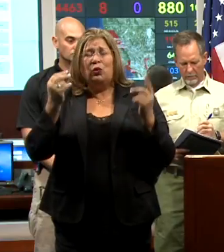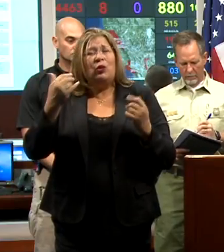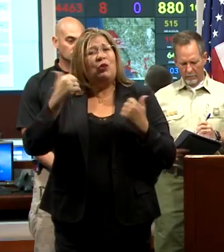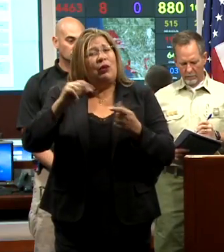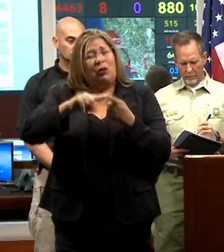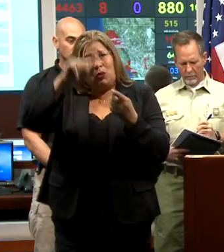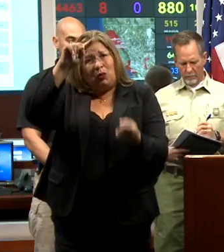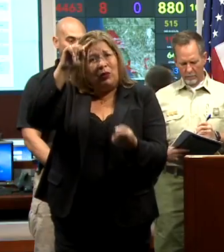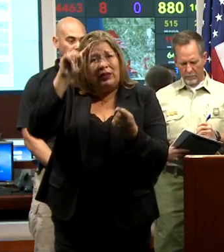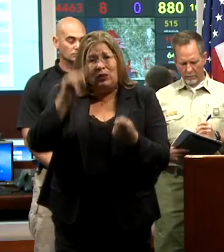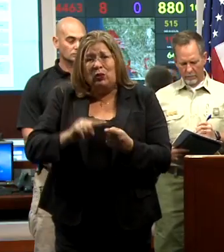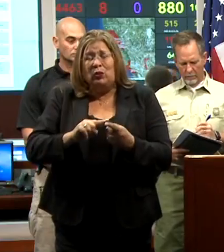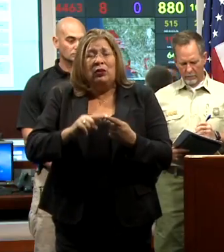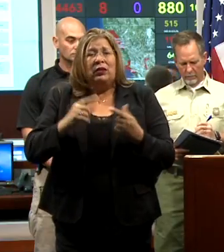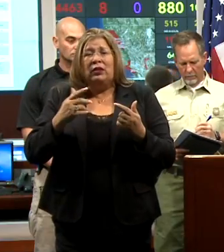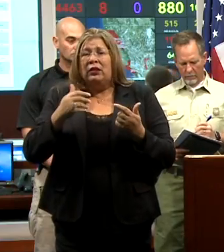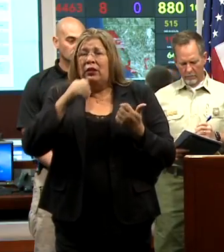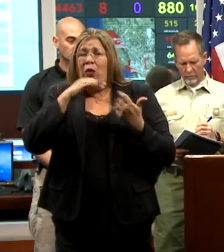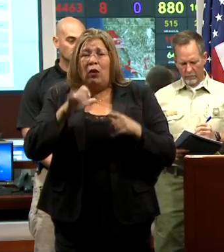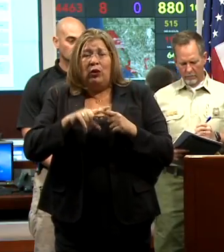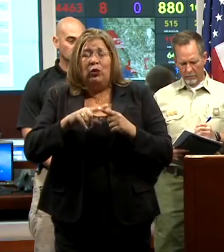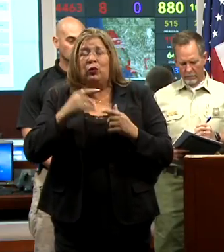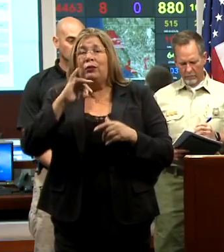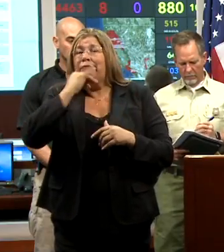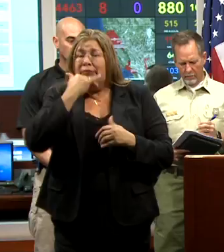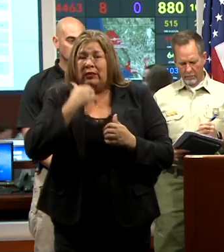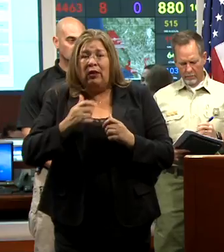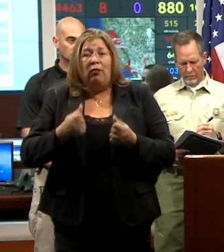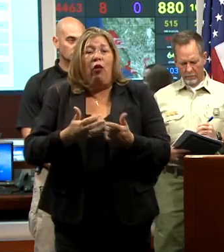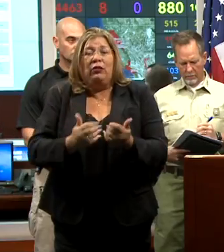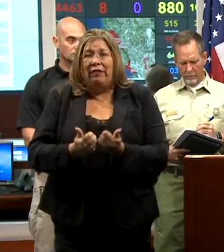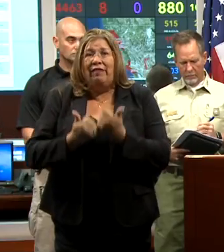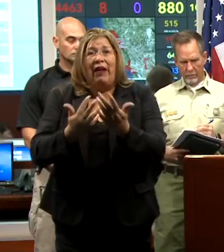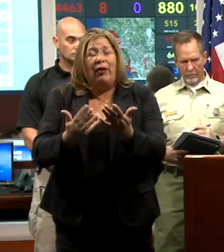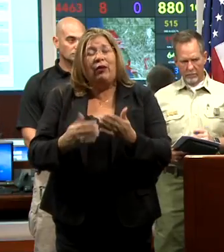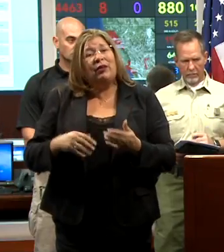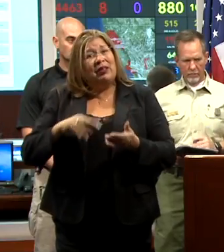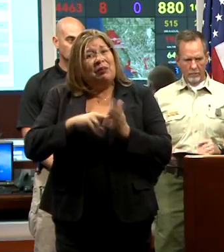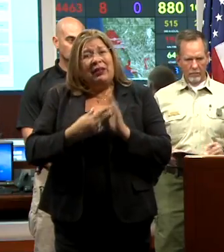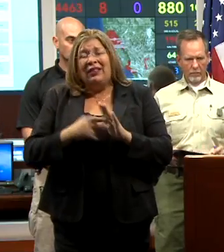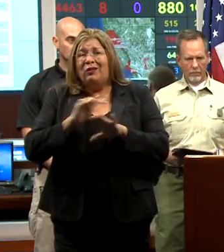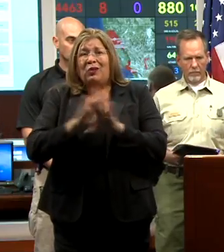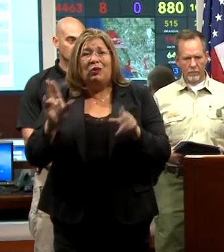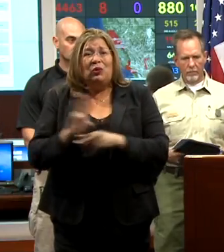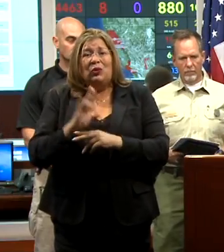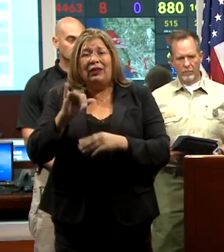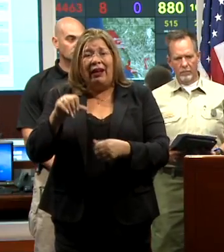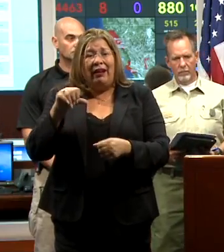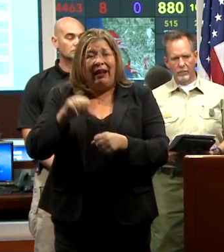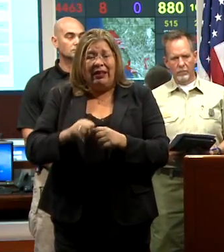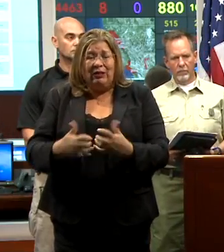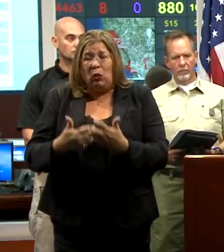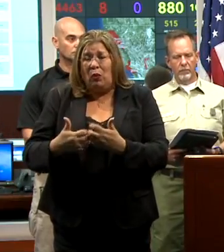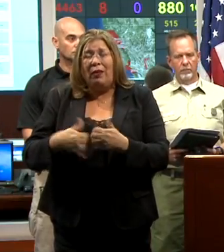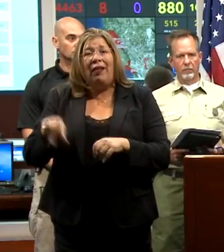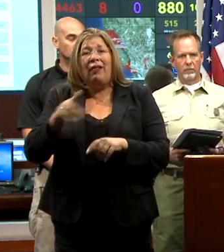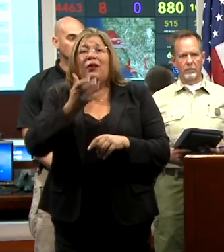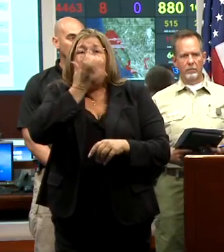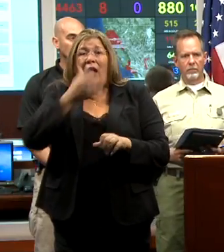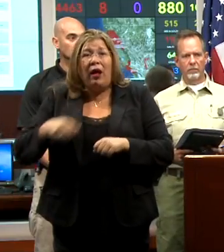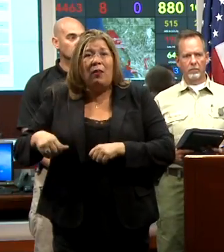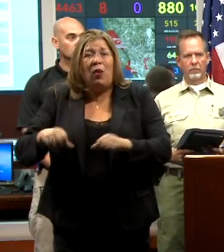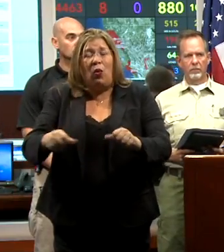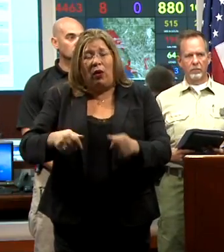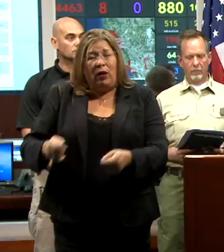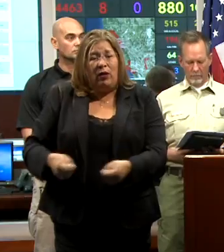further chance of ignition of wildland fires. That includes using gasoline-powered equipment such as lawnmowers and